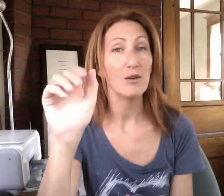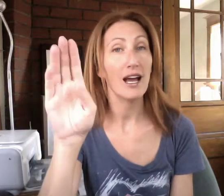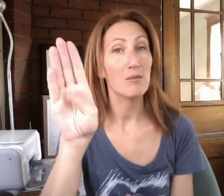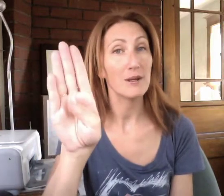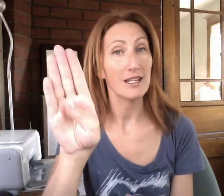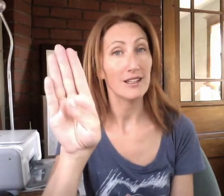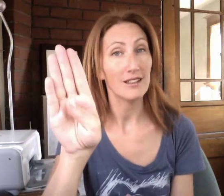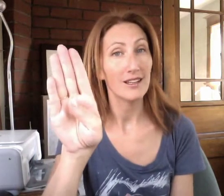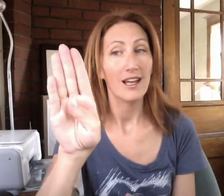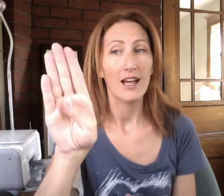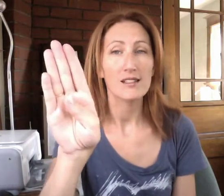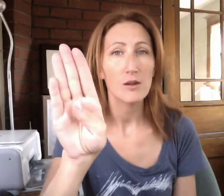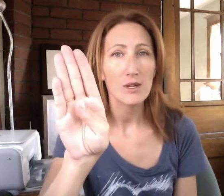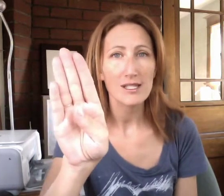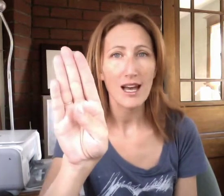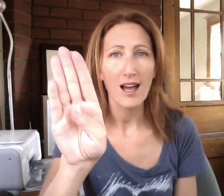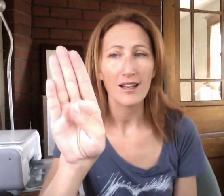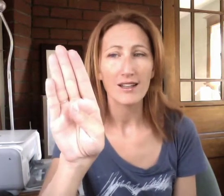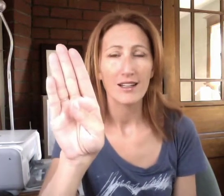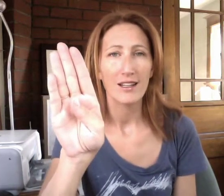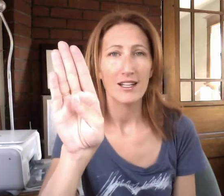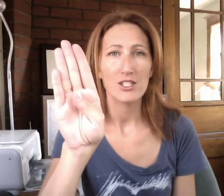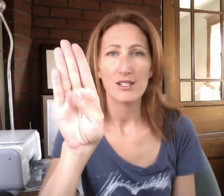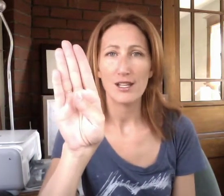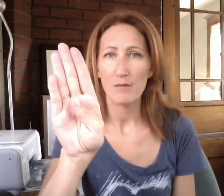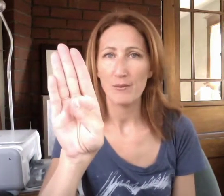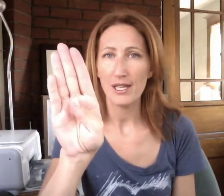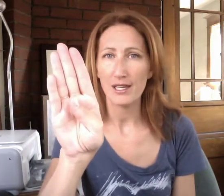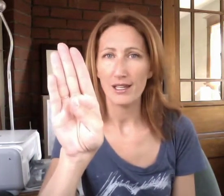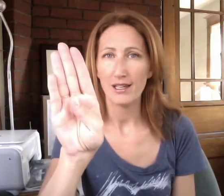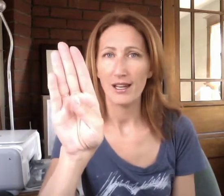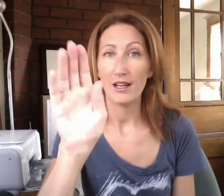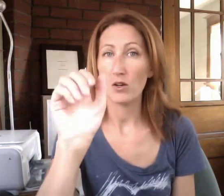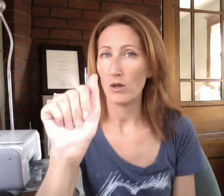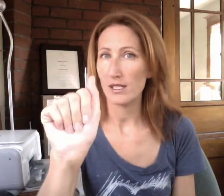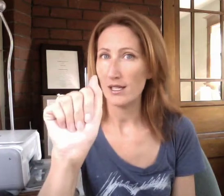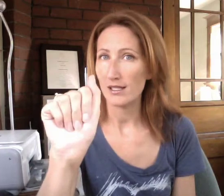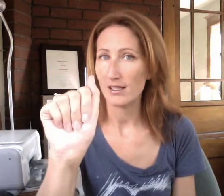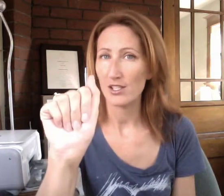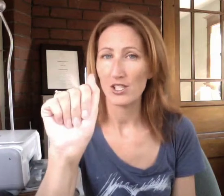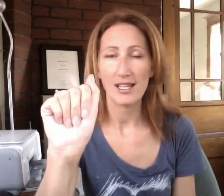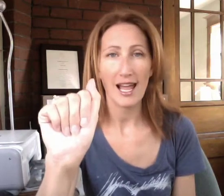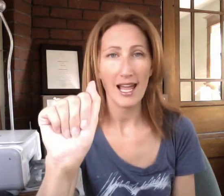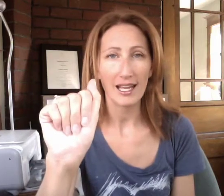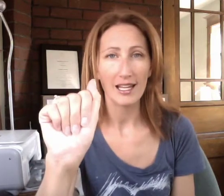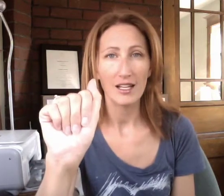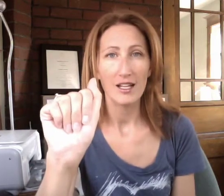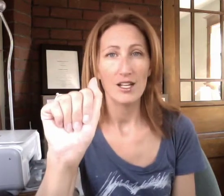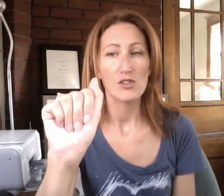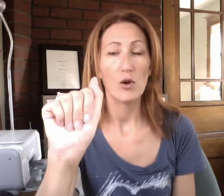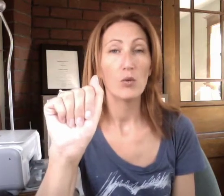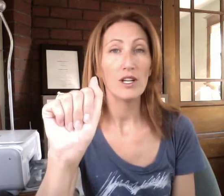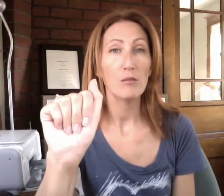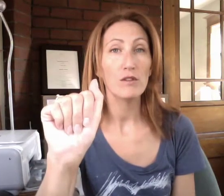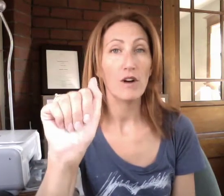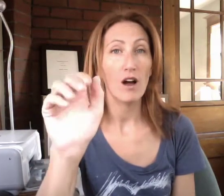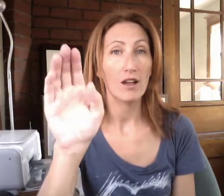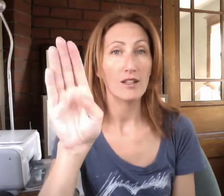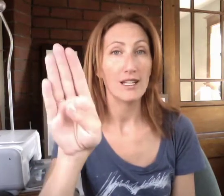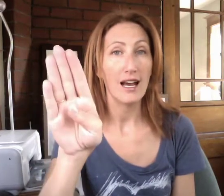add B. And I'd say, "What's that?" And she'd say B. And I'd go, "What's this?" She'd say A. So I wouldn't move on to adding